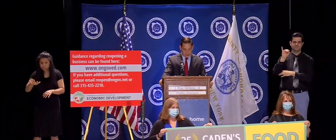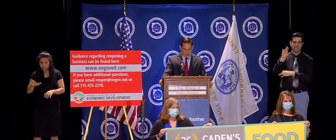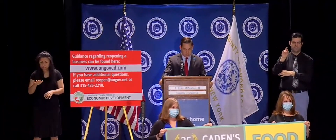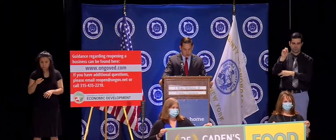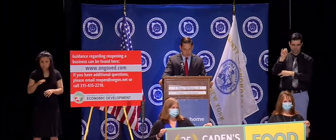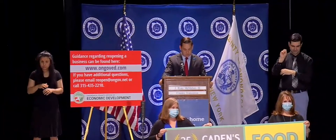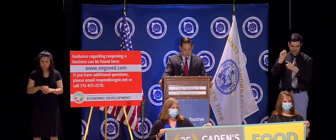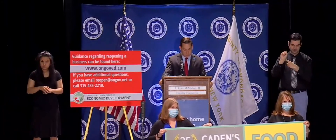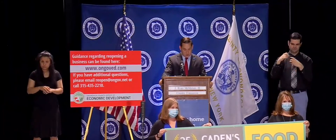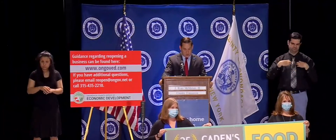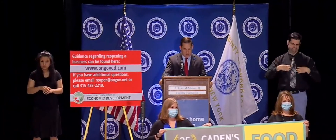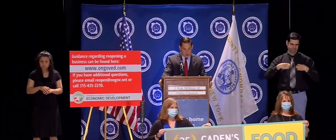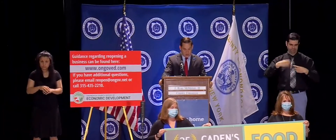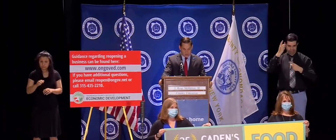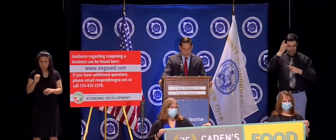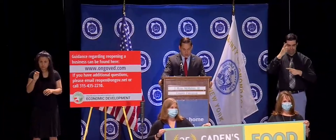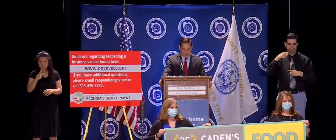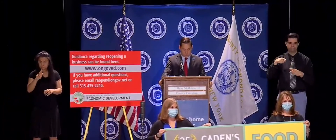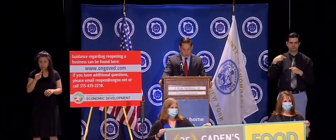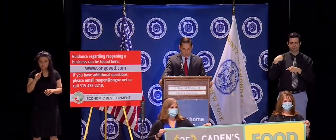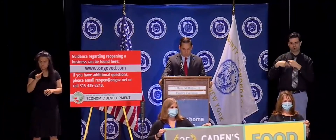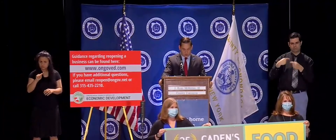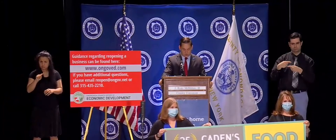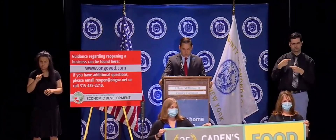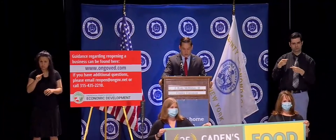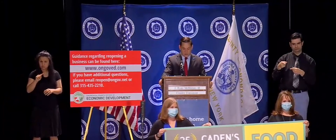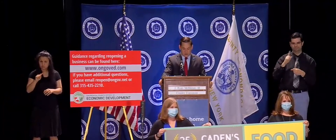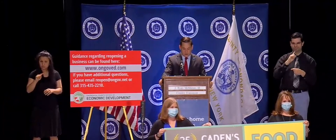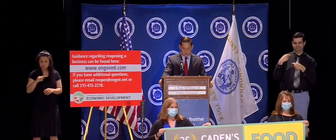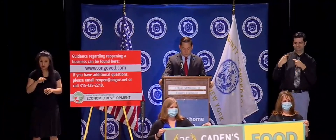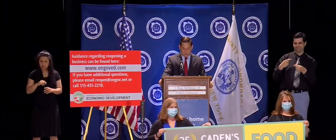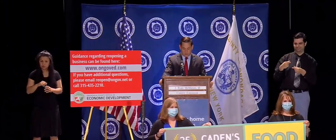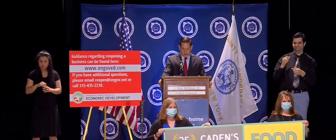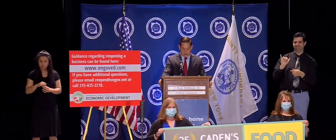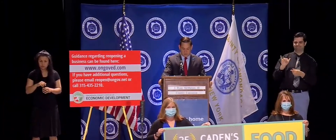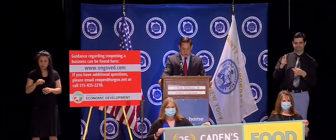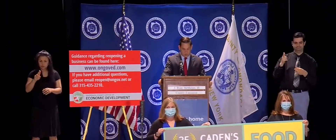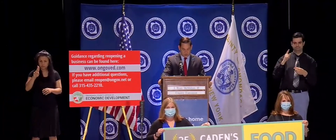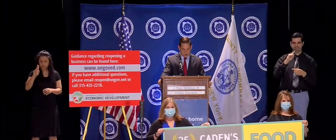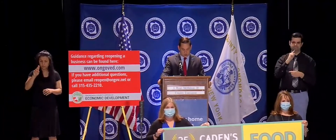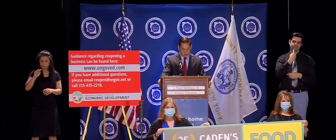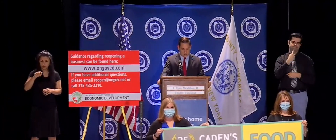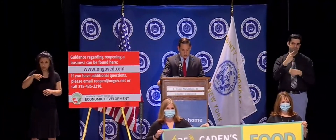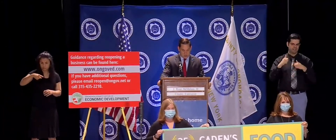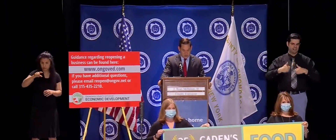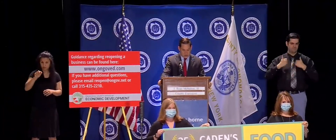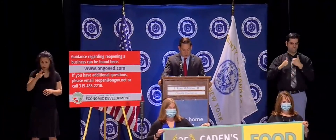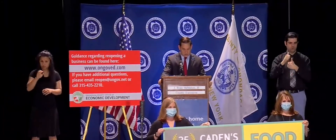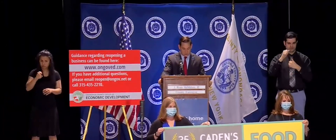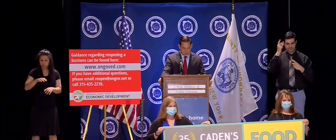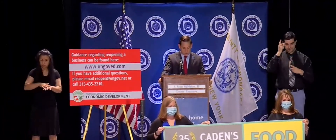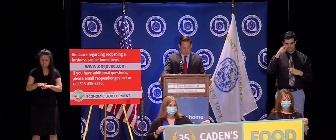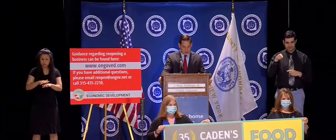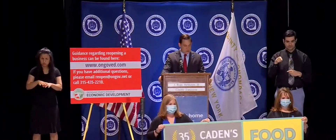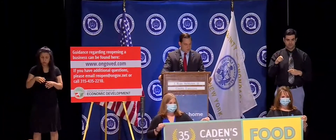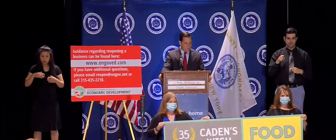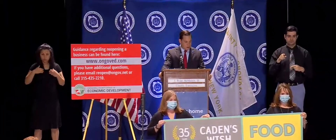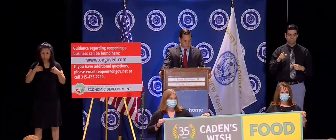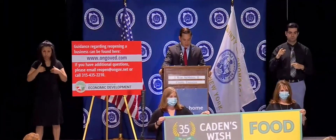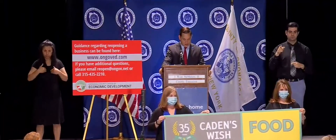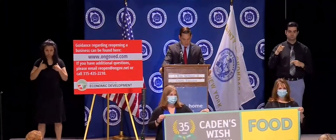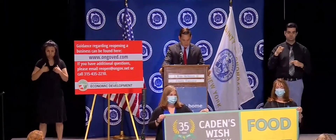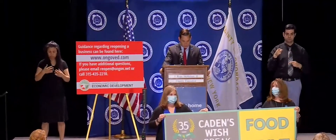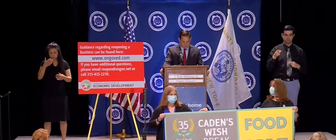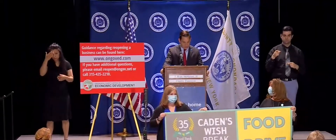life-threatening genetic condition. He's been eligible for a wish for many years from our friends at Make-A-Wish, and we are joined